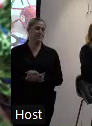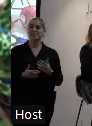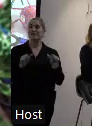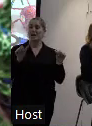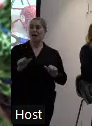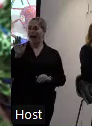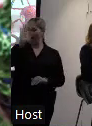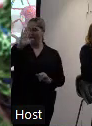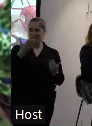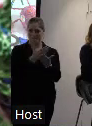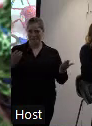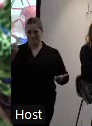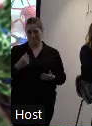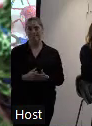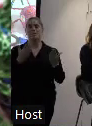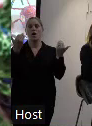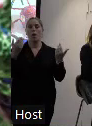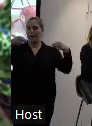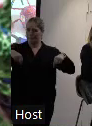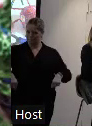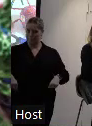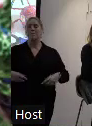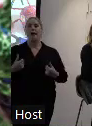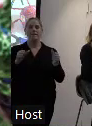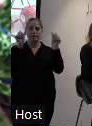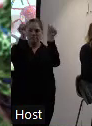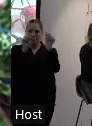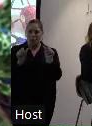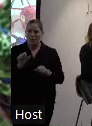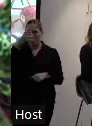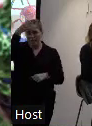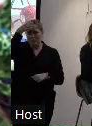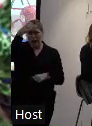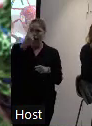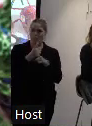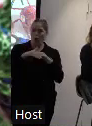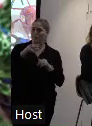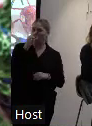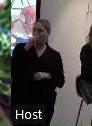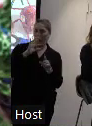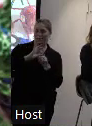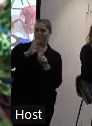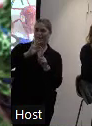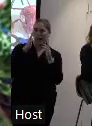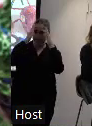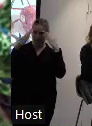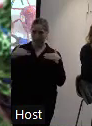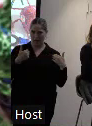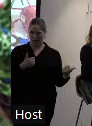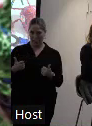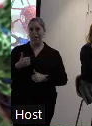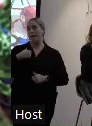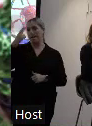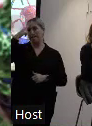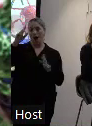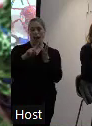Okay. Hi, everyone. Welcome to Sculpting the Brain, Youth Development and Mental Health. My name is Olivia Kelly, and I'm a